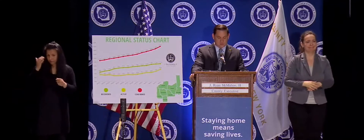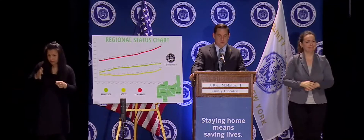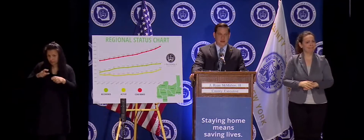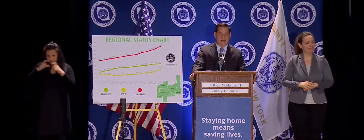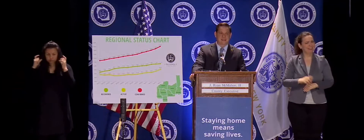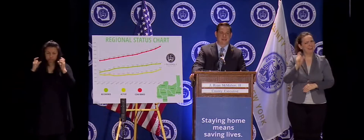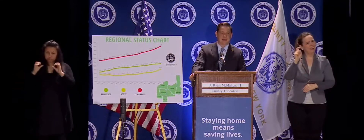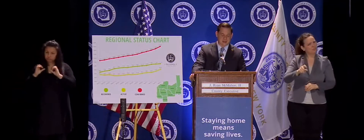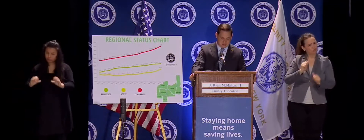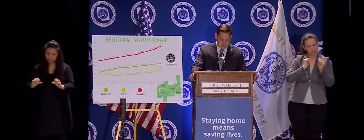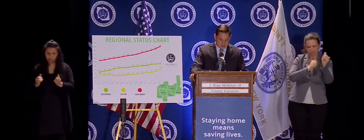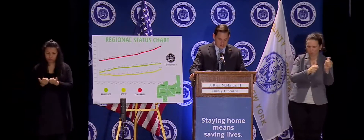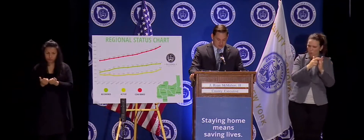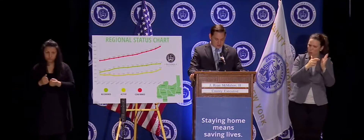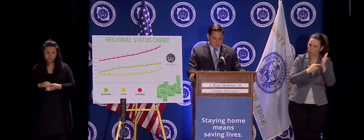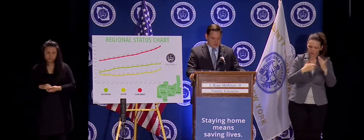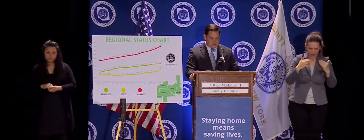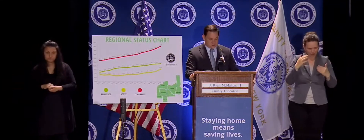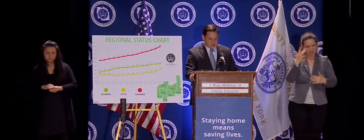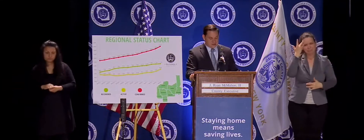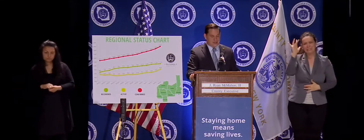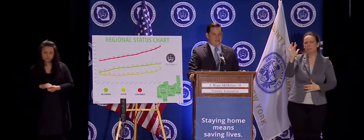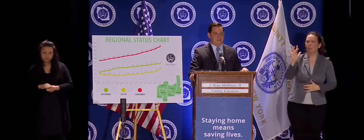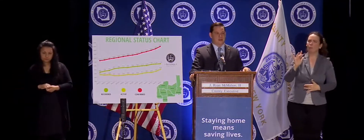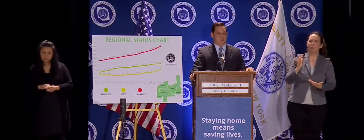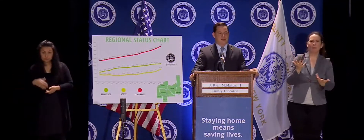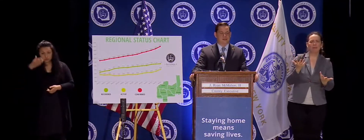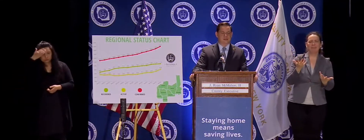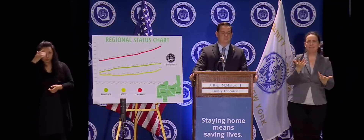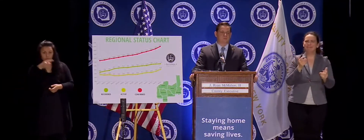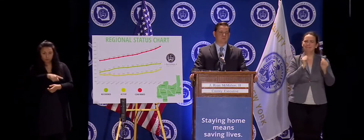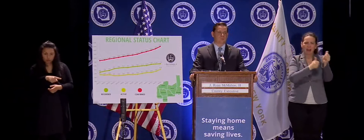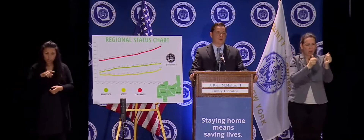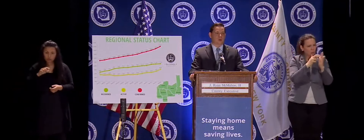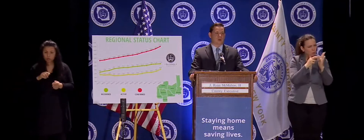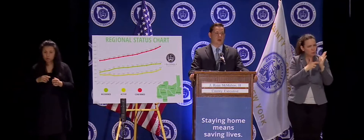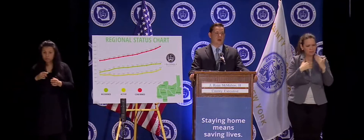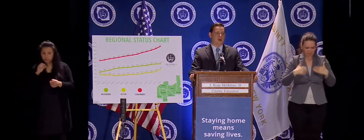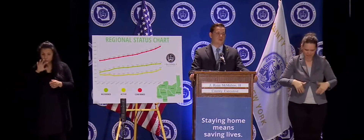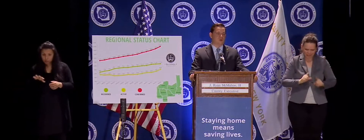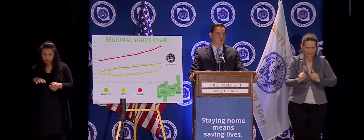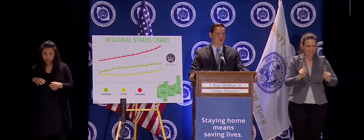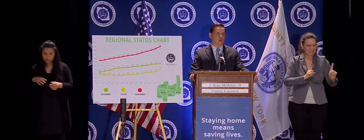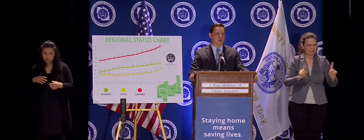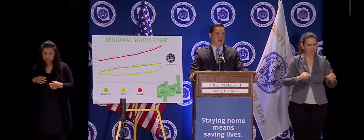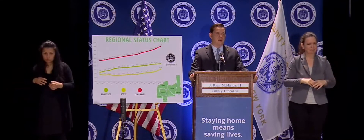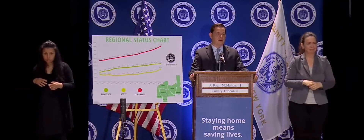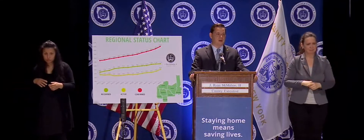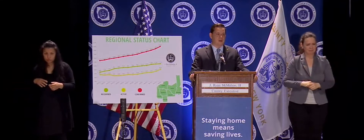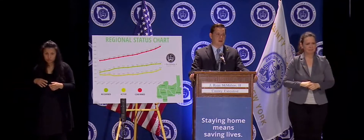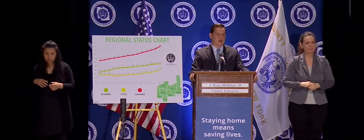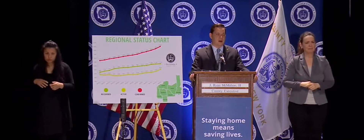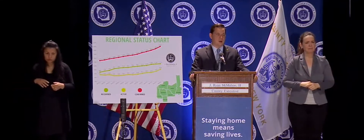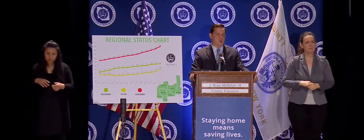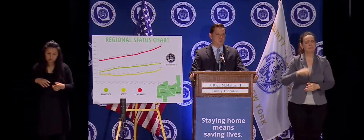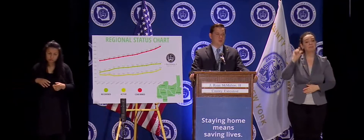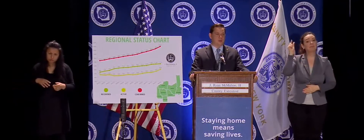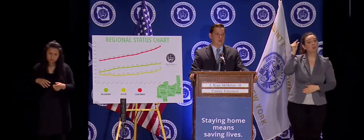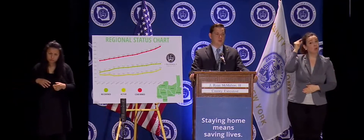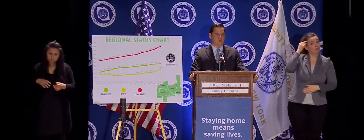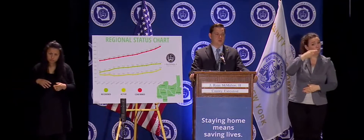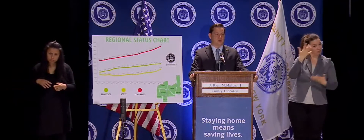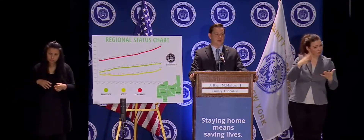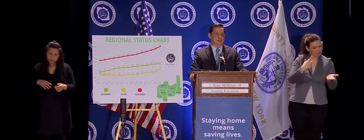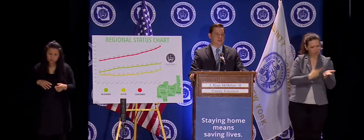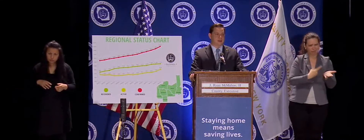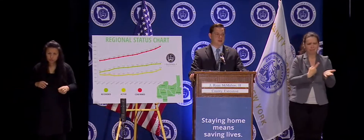presentation some slides today, specifically to testing capacity. If you look at how he